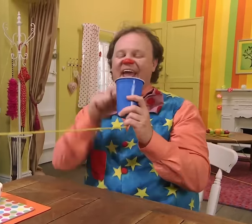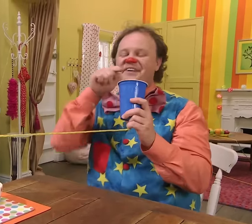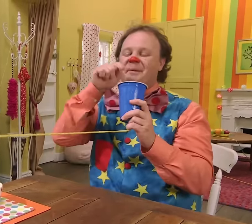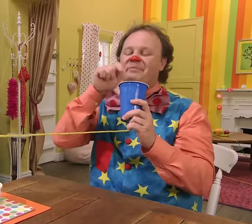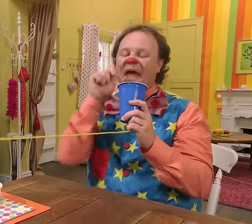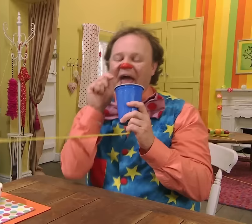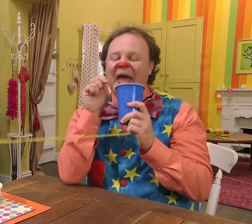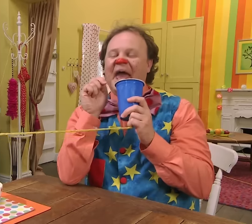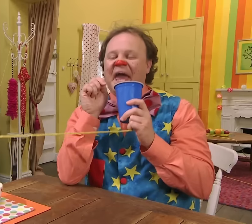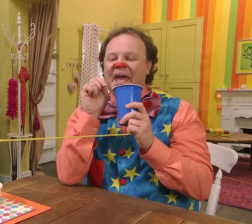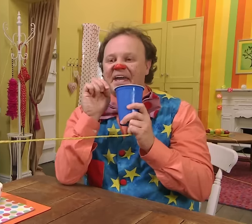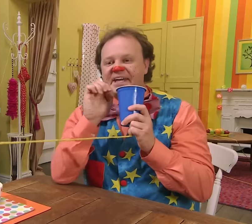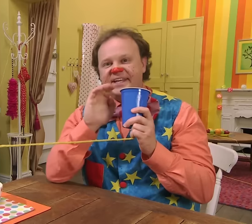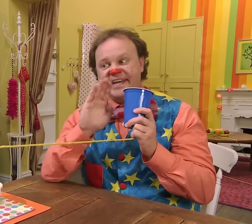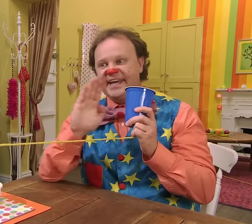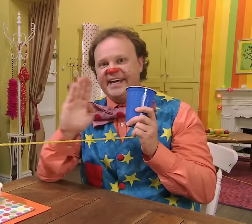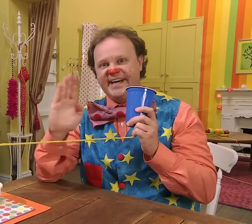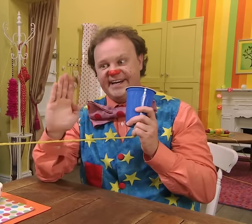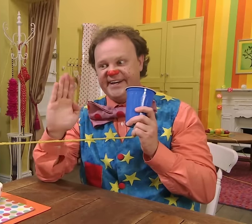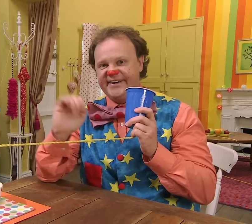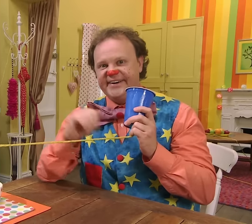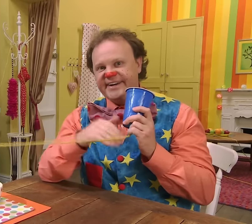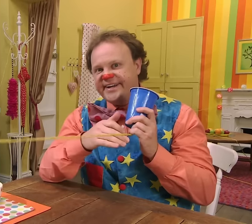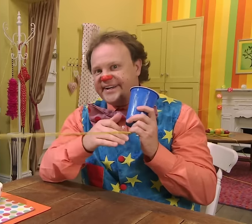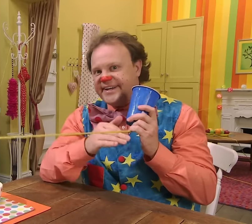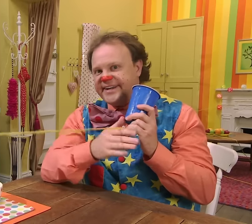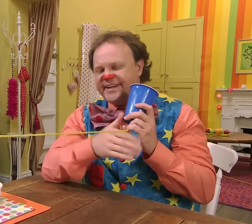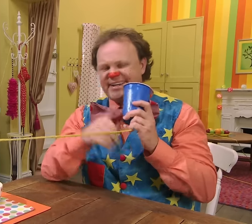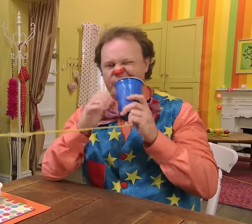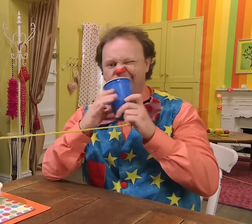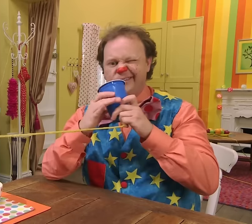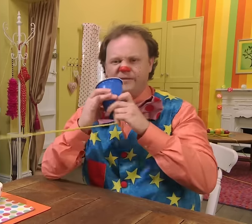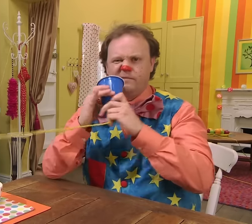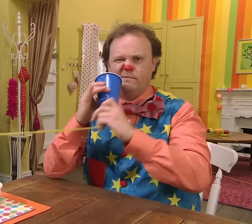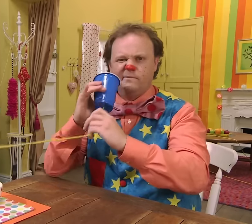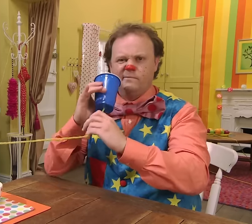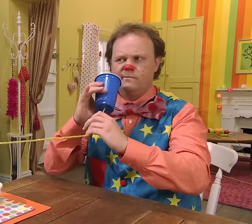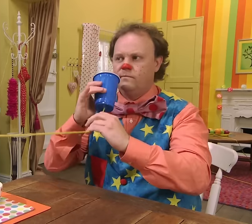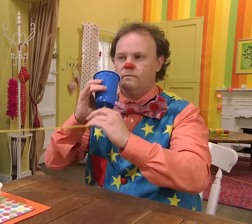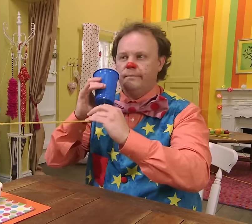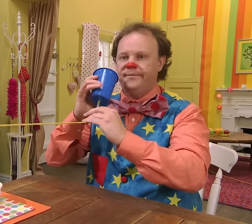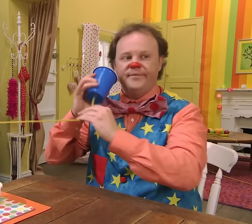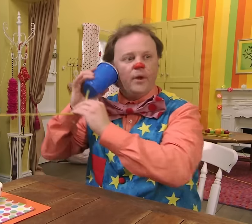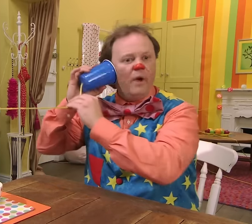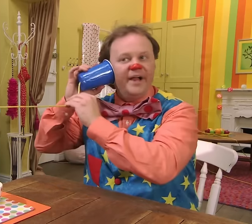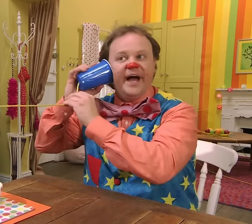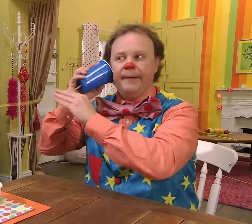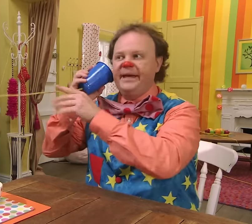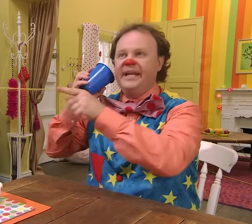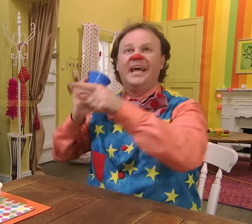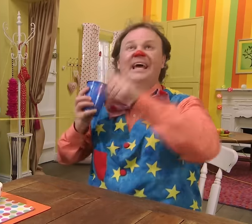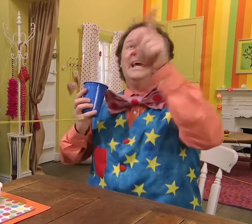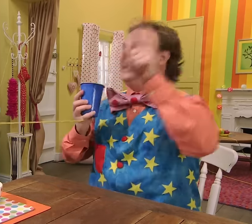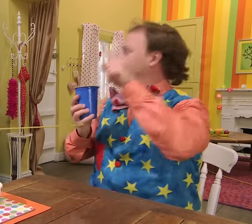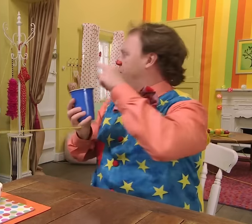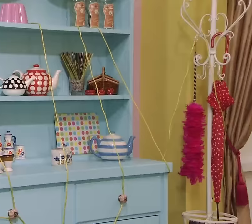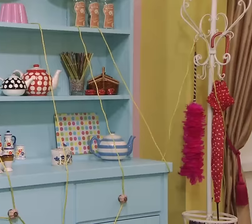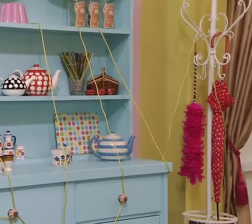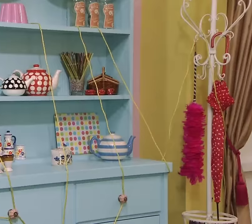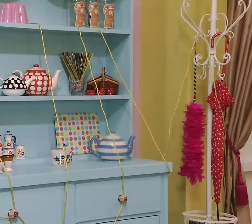is... No. Where's the other end of the phone? Well, I mean, it goes with the...